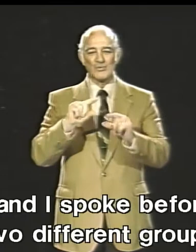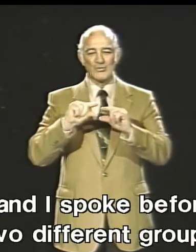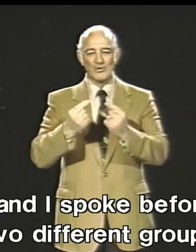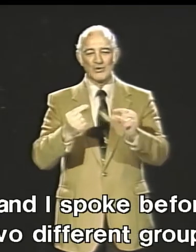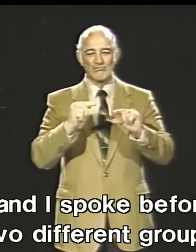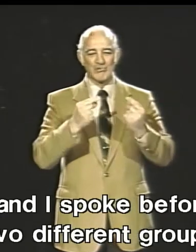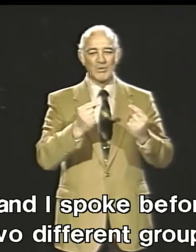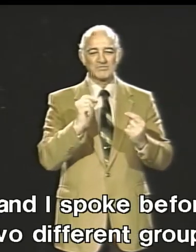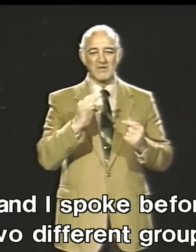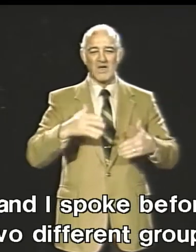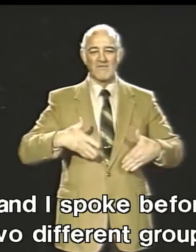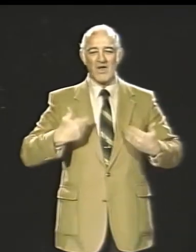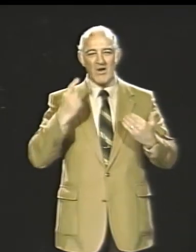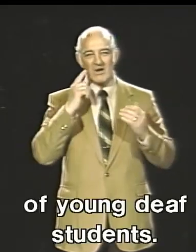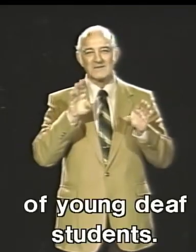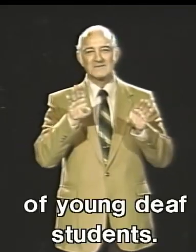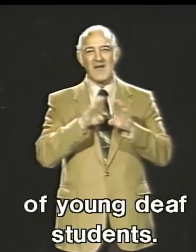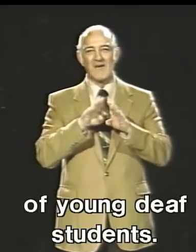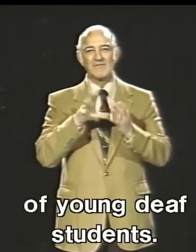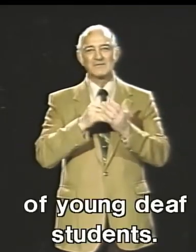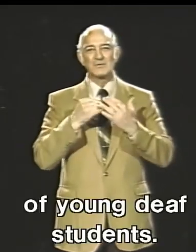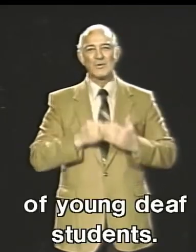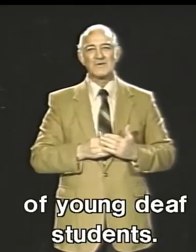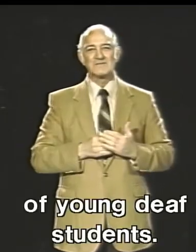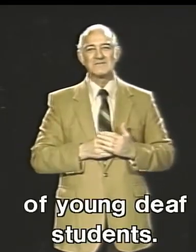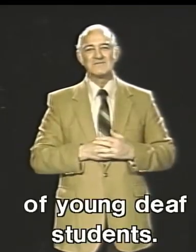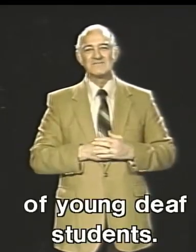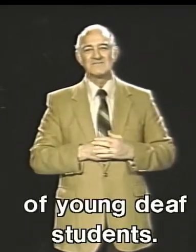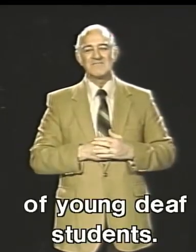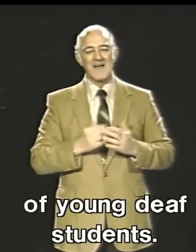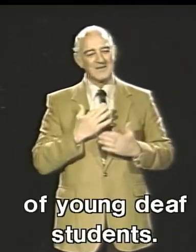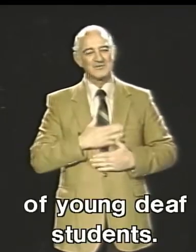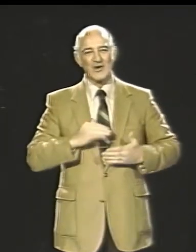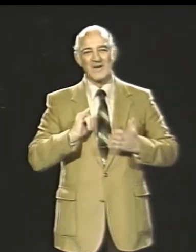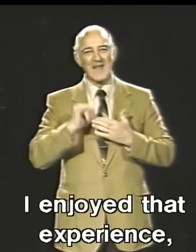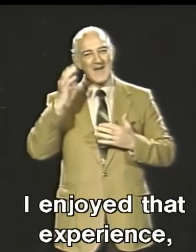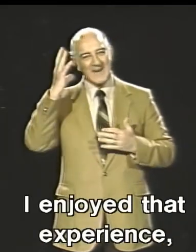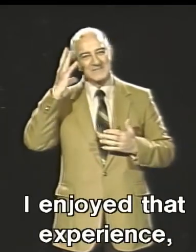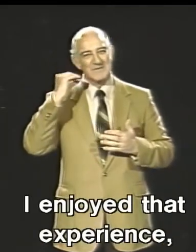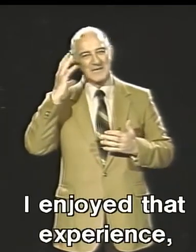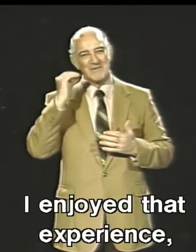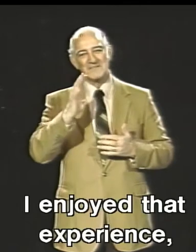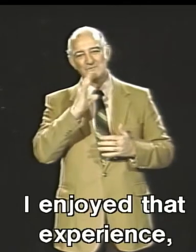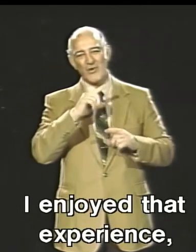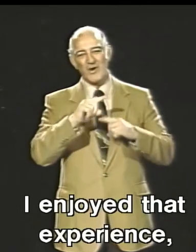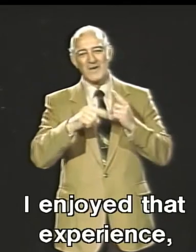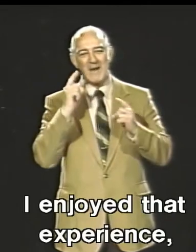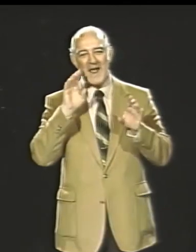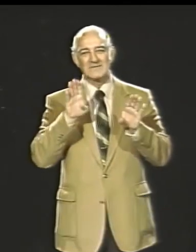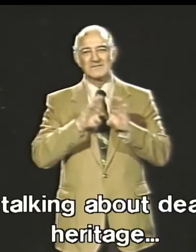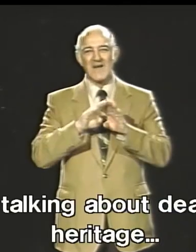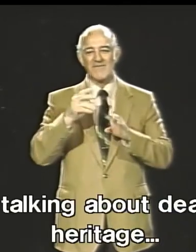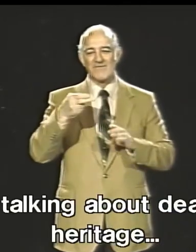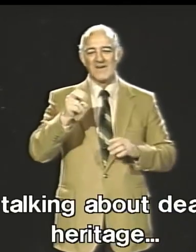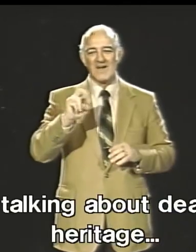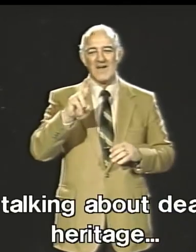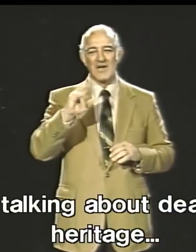and I spoke before two different groups of young deaf students. I enjoyed that experience, talking about